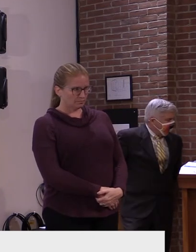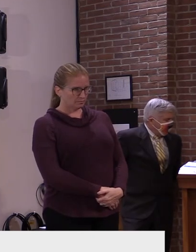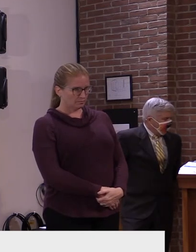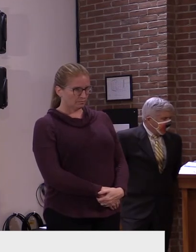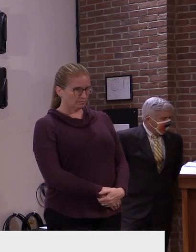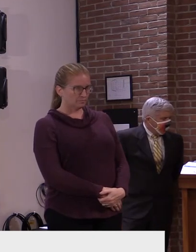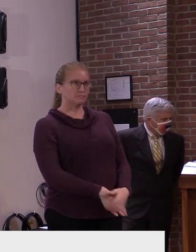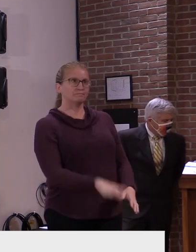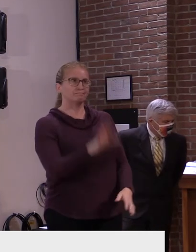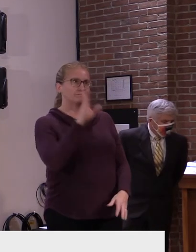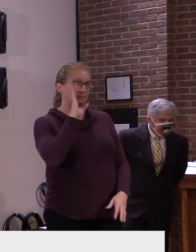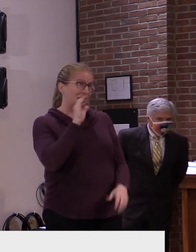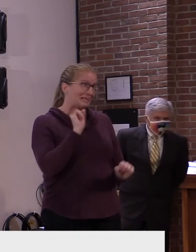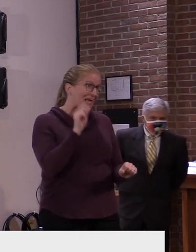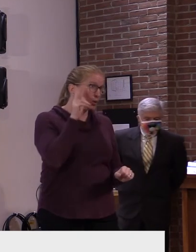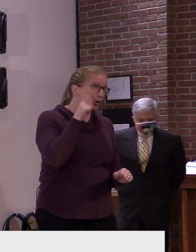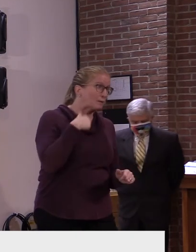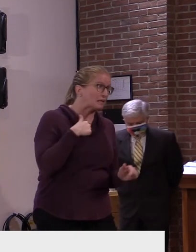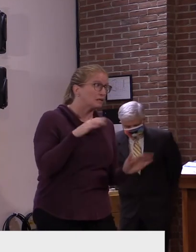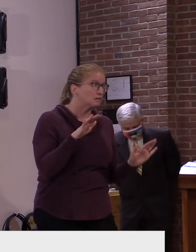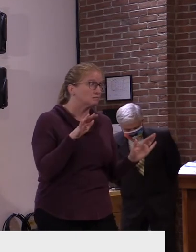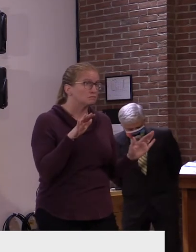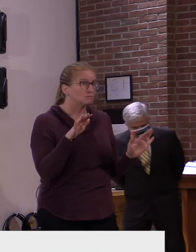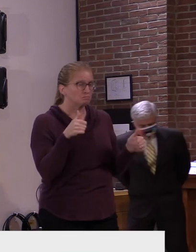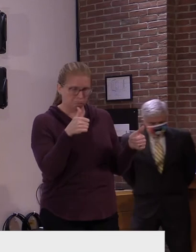hello good afternoon can you hear me